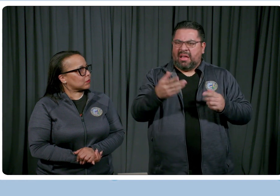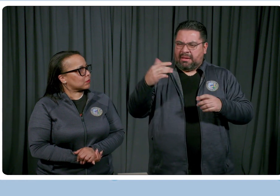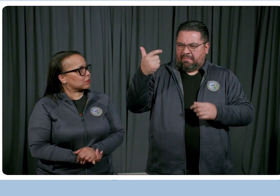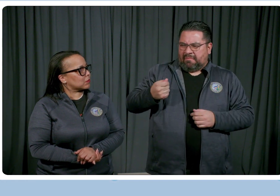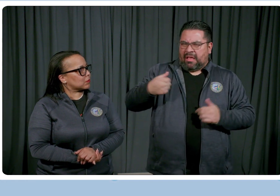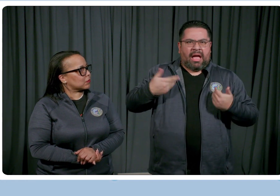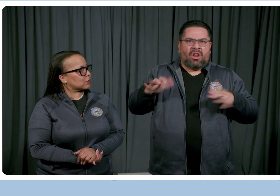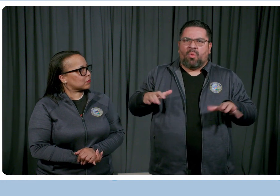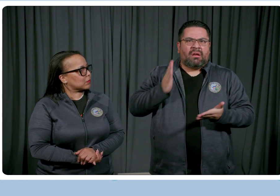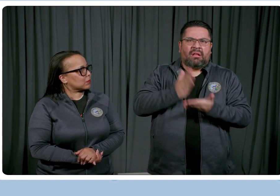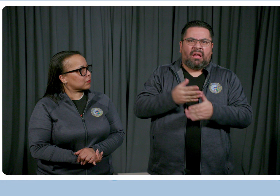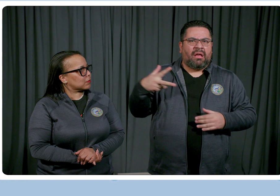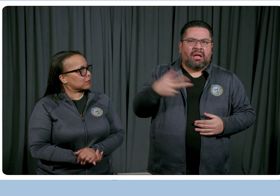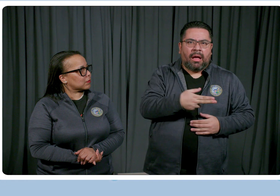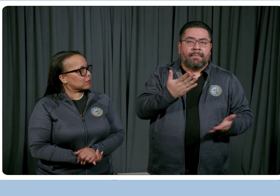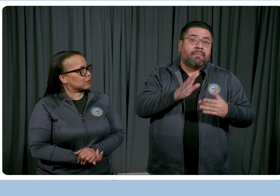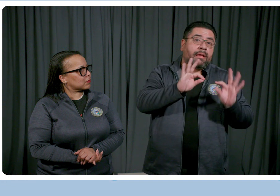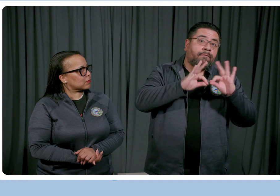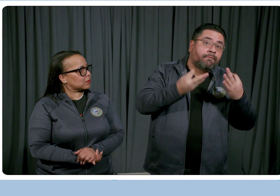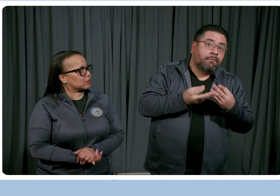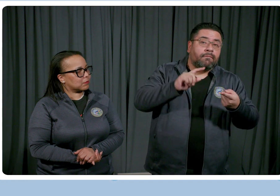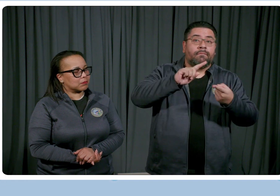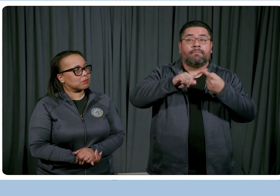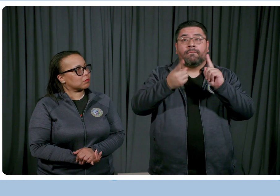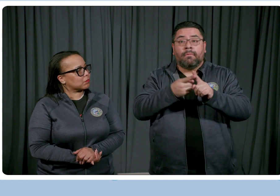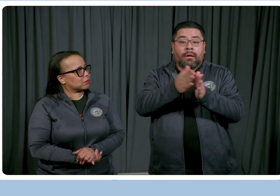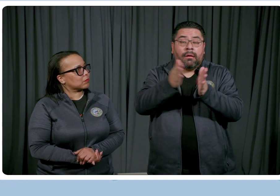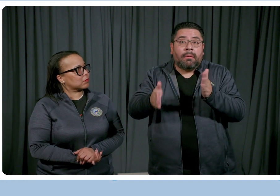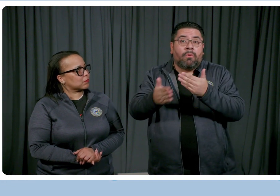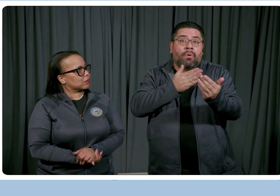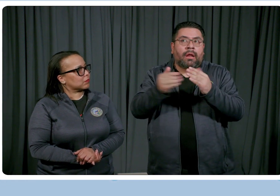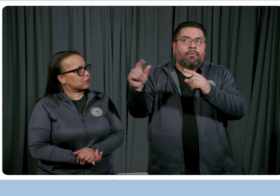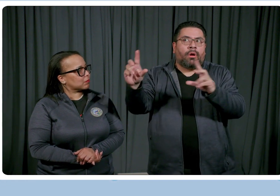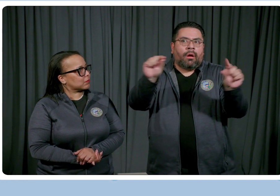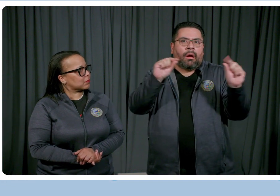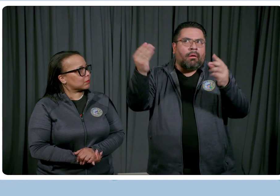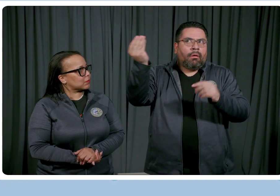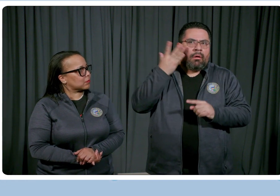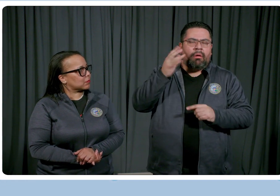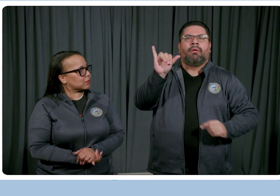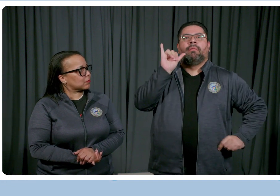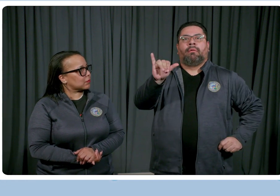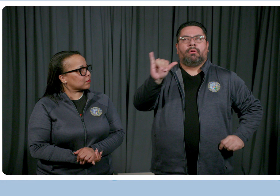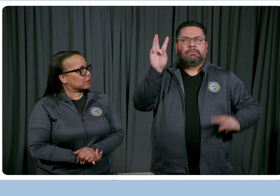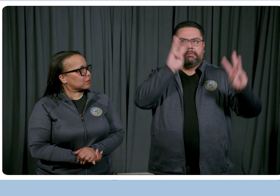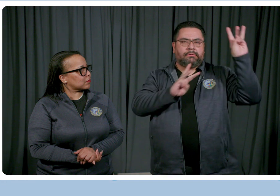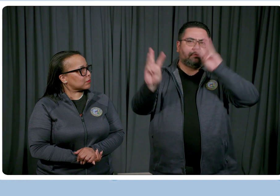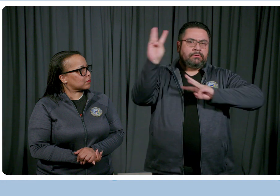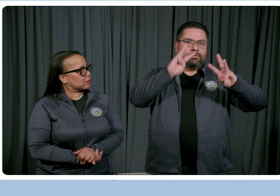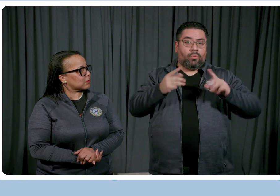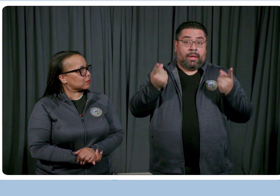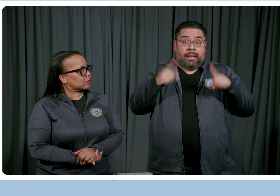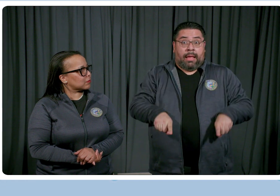do is lose my benefits because they heard from their friends, their neighbors, you name it, they heard it from other people. And so